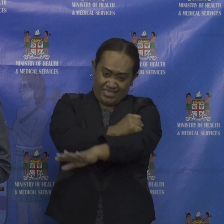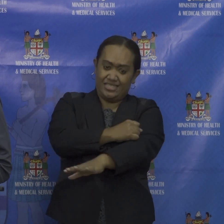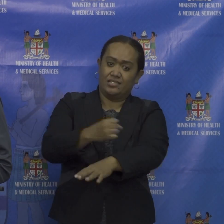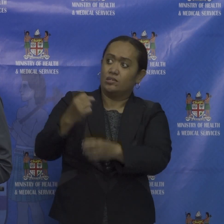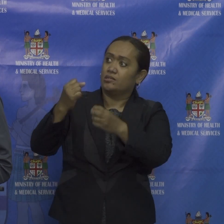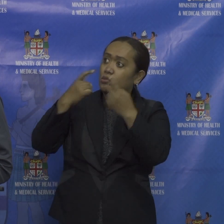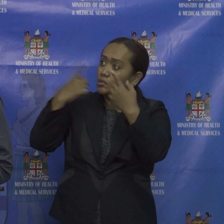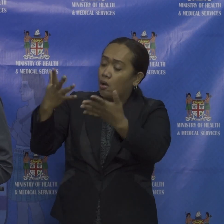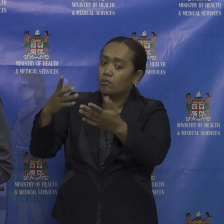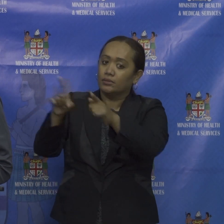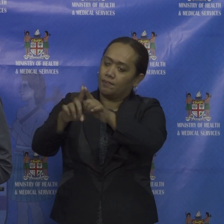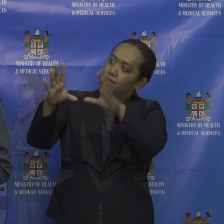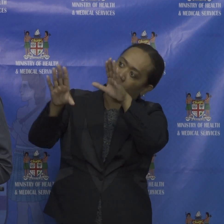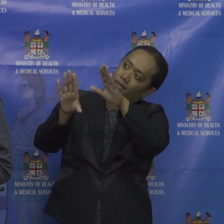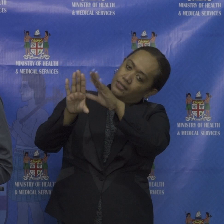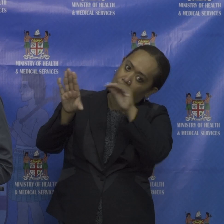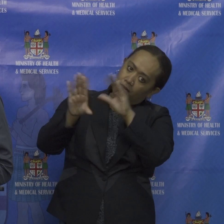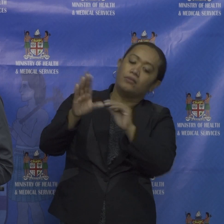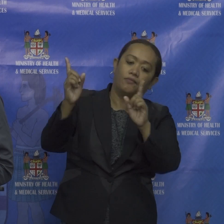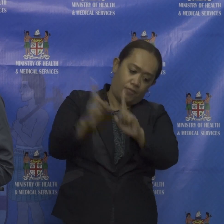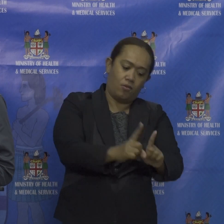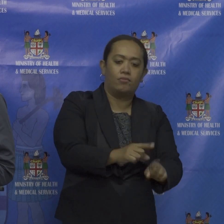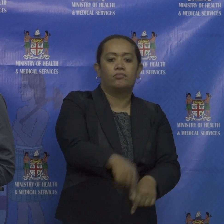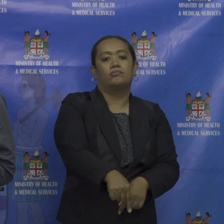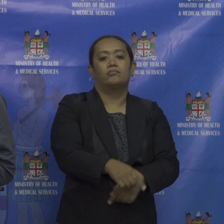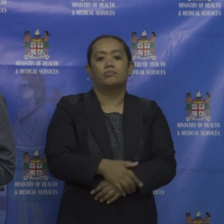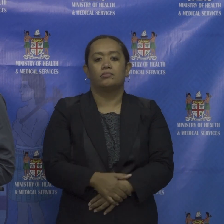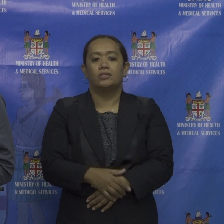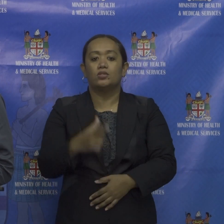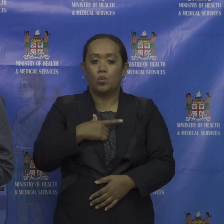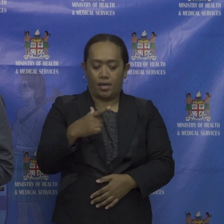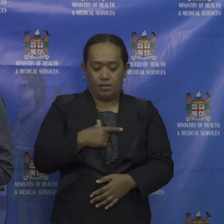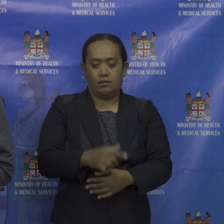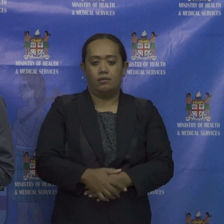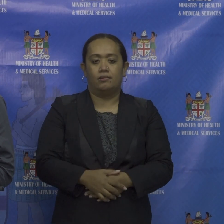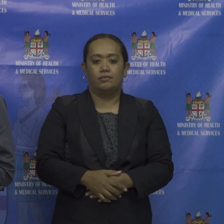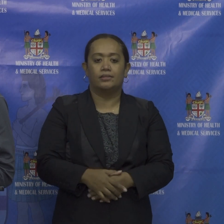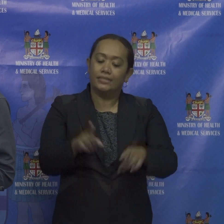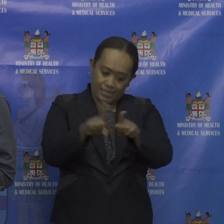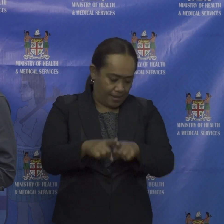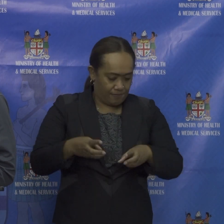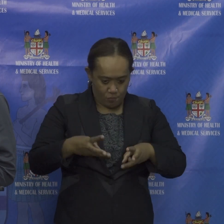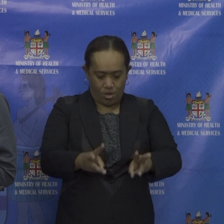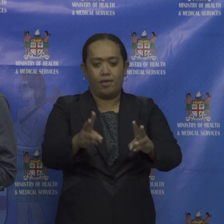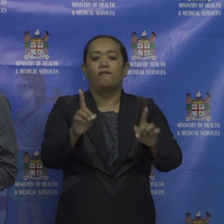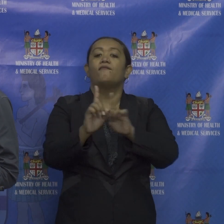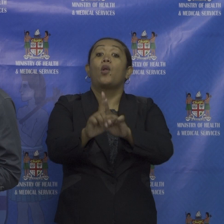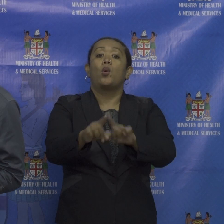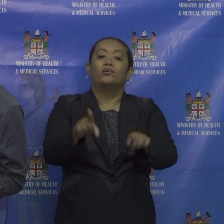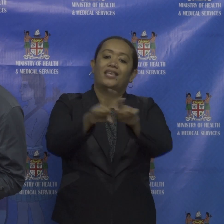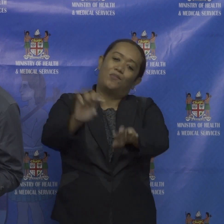countries. And all it requires is that we apply those measures in the same way that has been applied in other